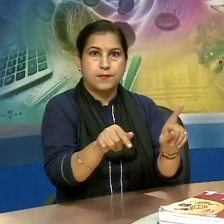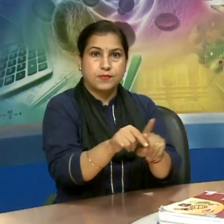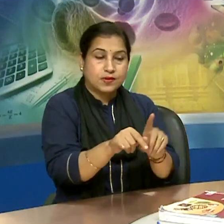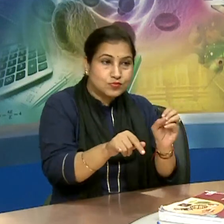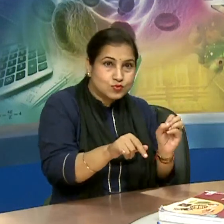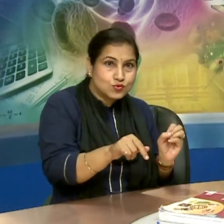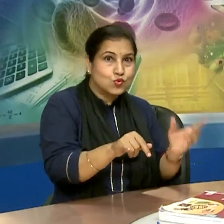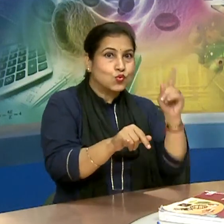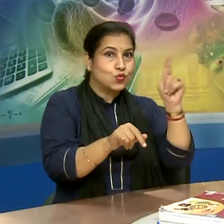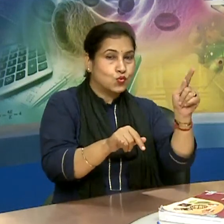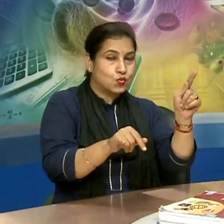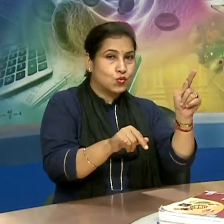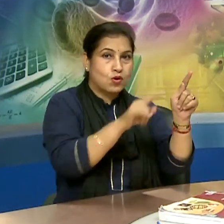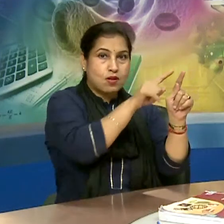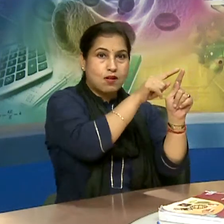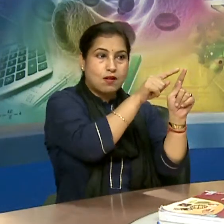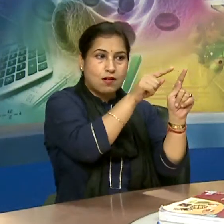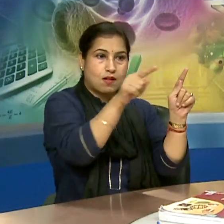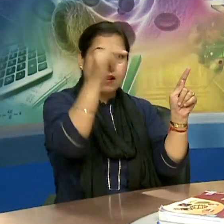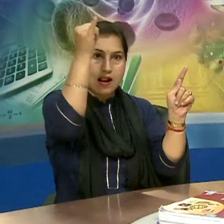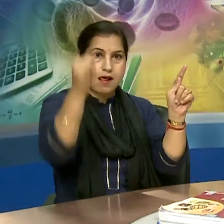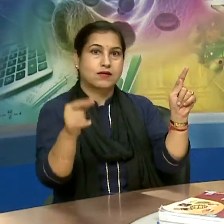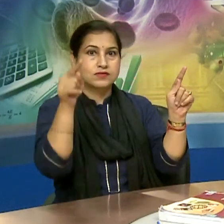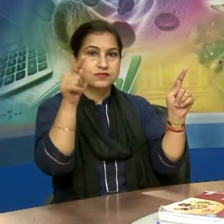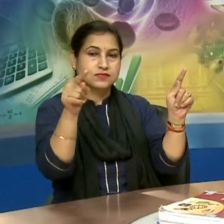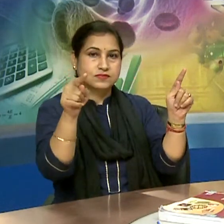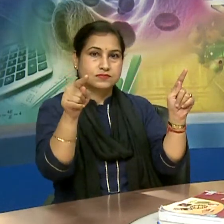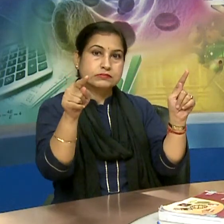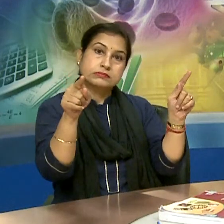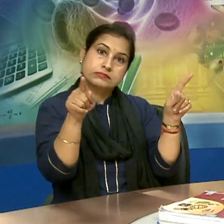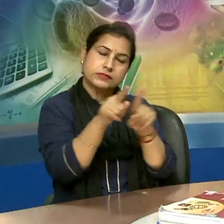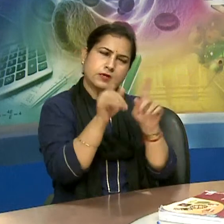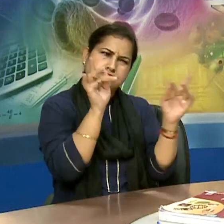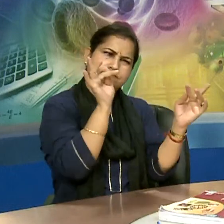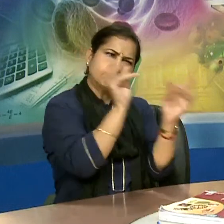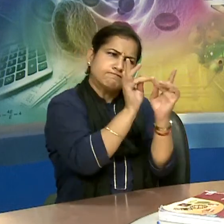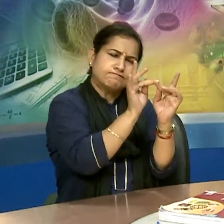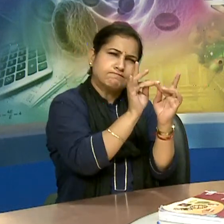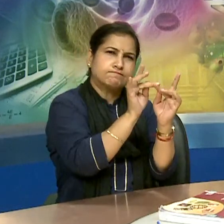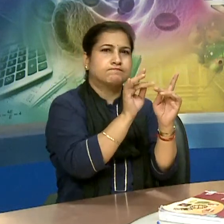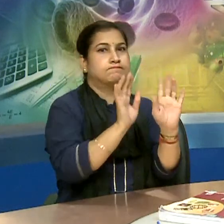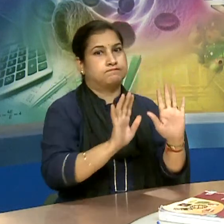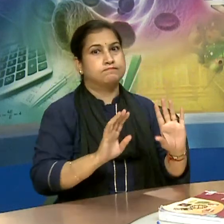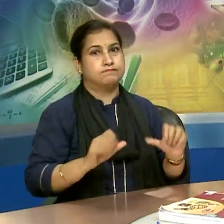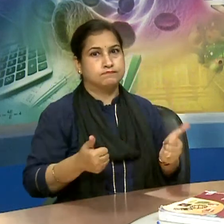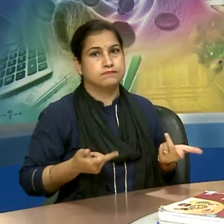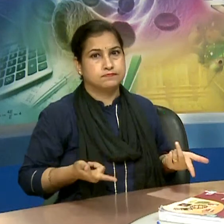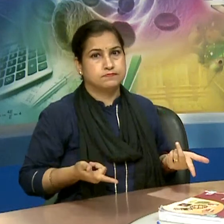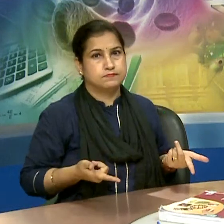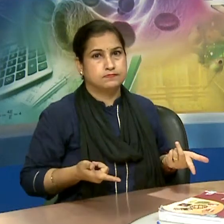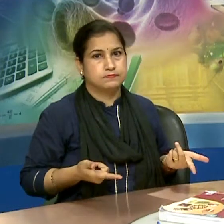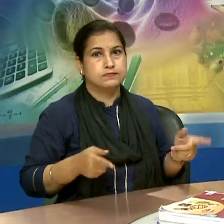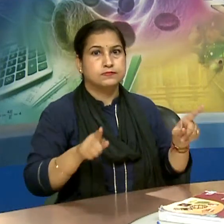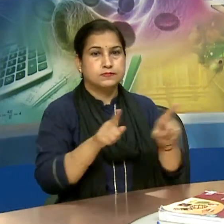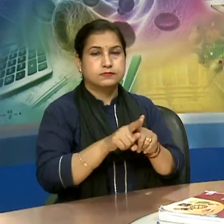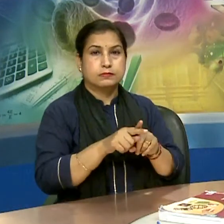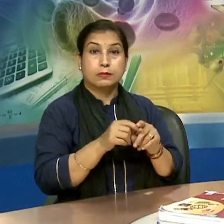long. That is as precise I can be while I am using these